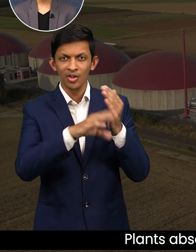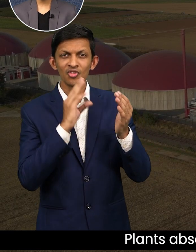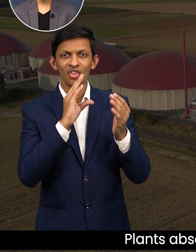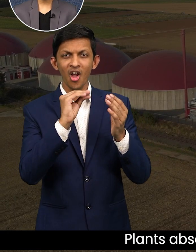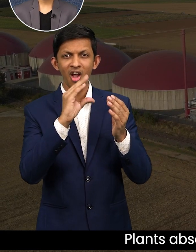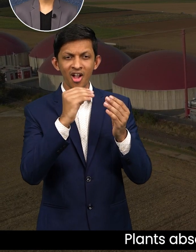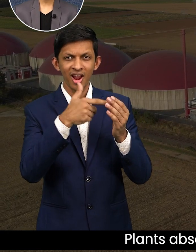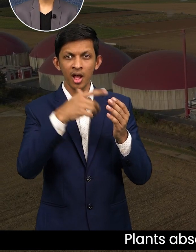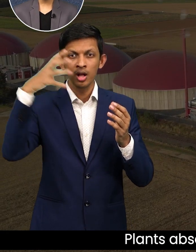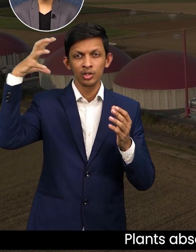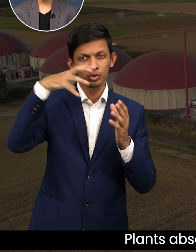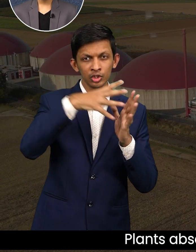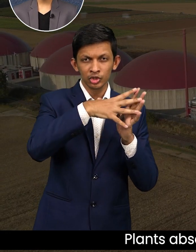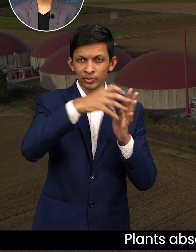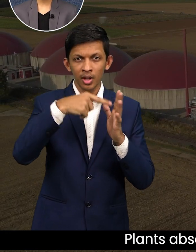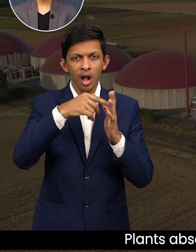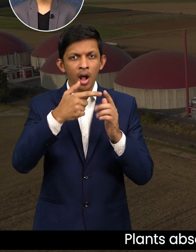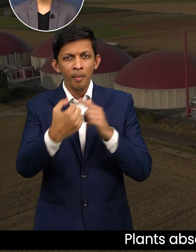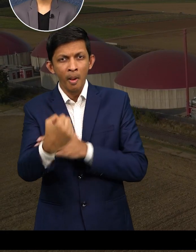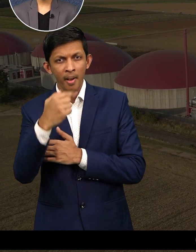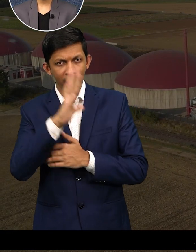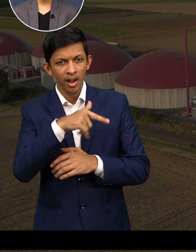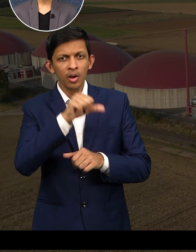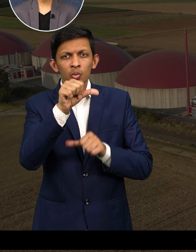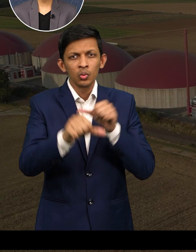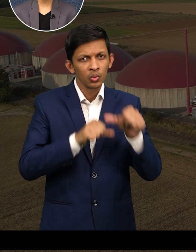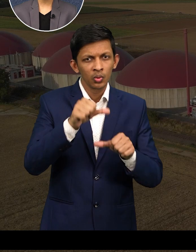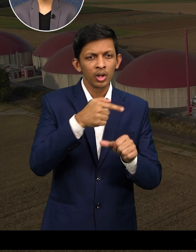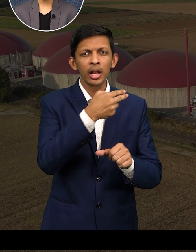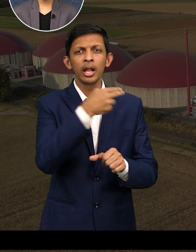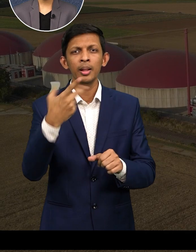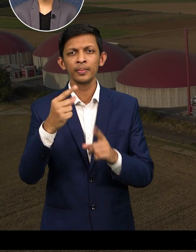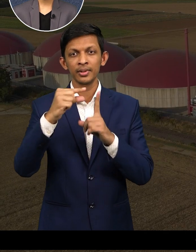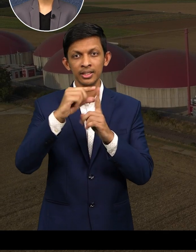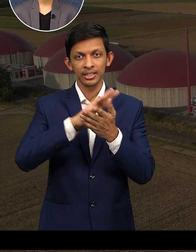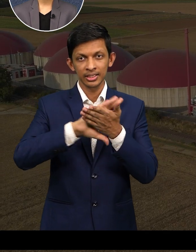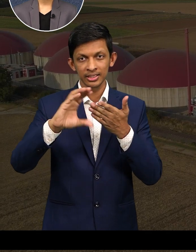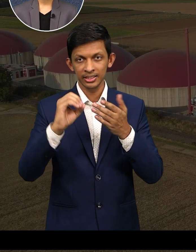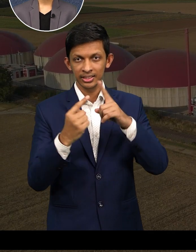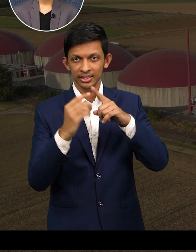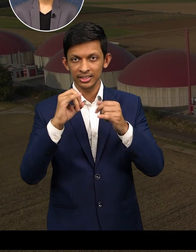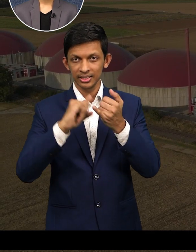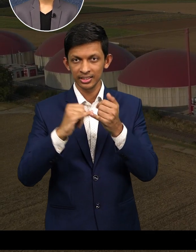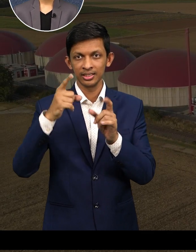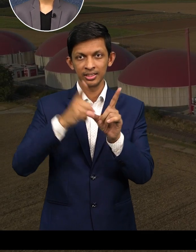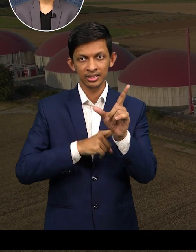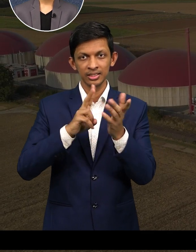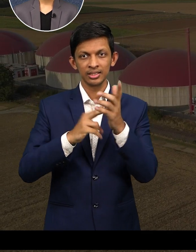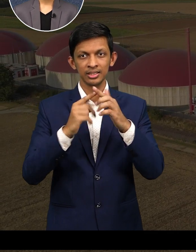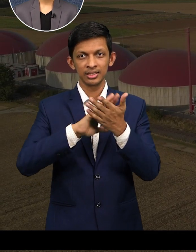Plants absorb the sun's energy in a process called photosynthesis.